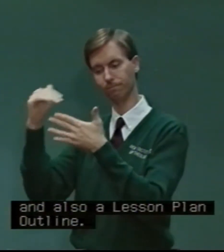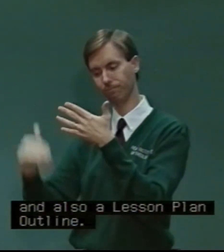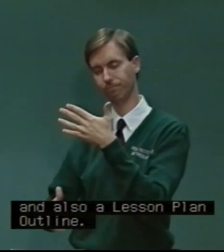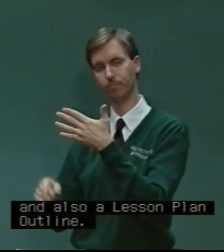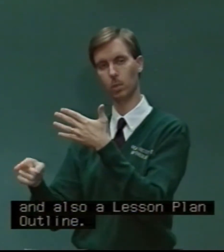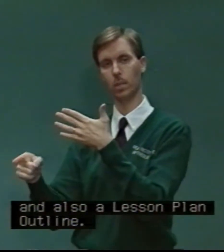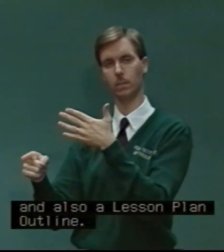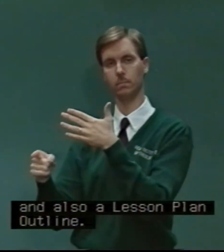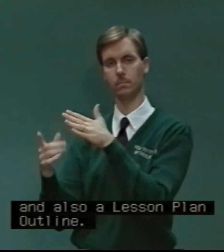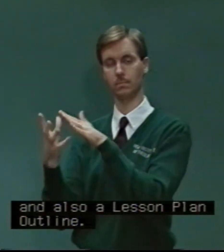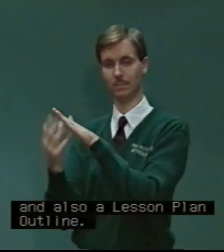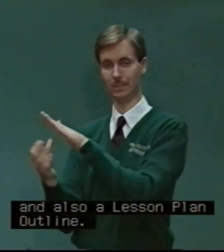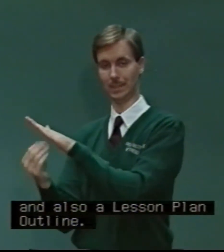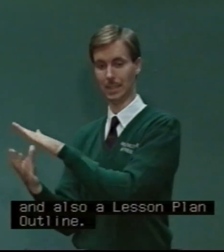and also a lesson plan outline.